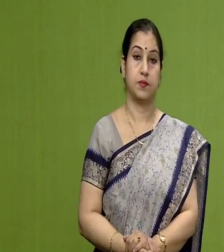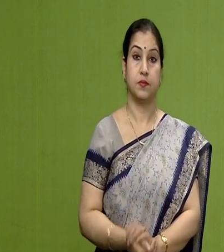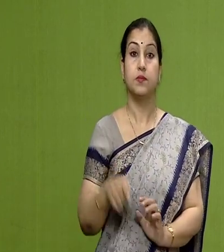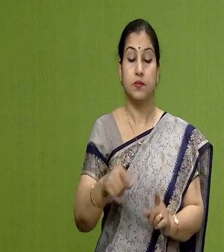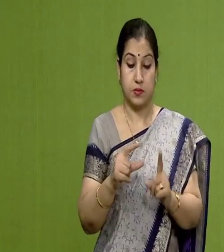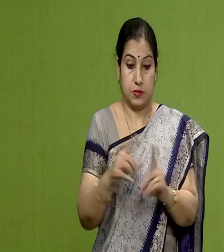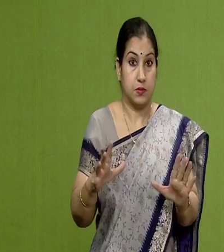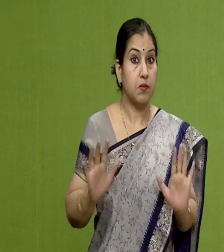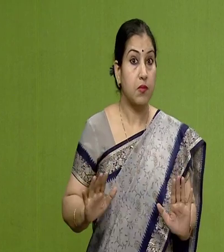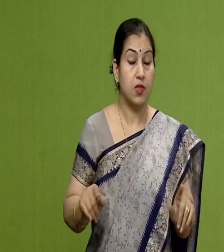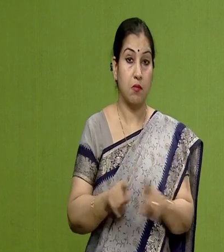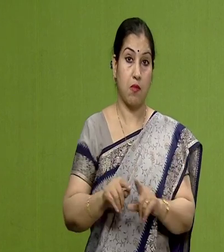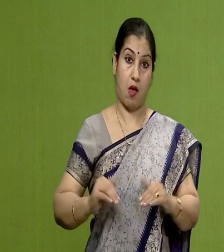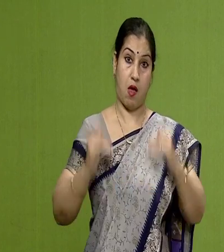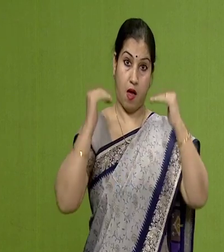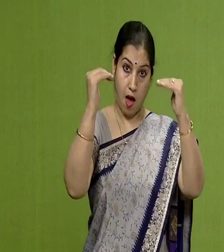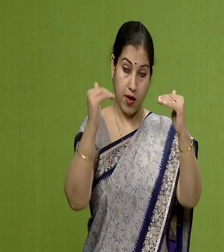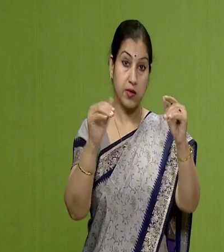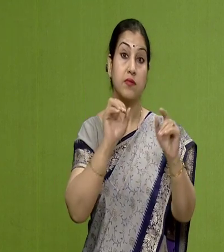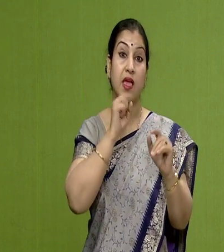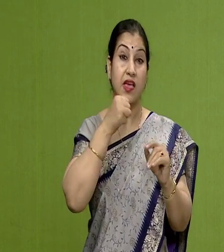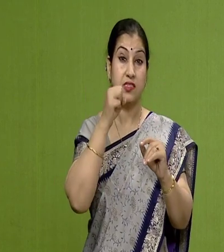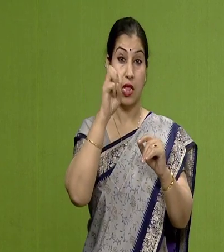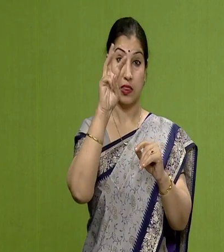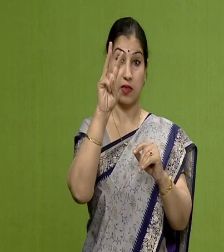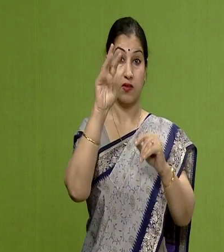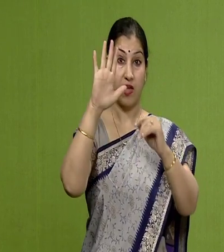The risk is also high after 35 years.